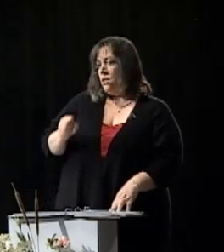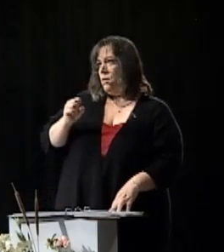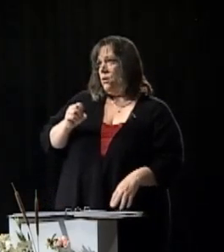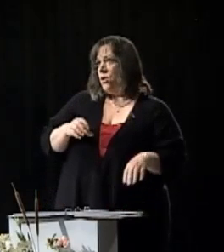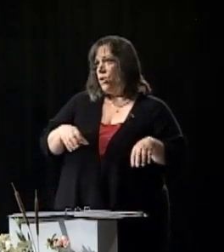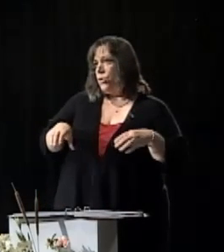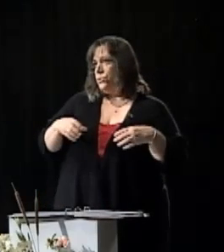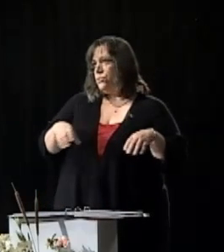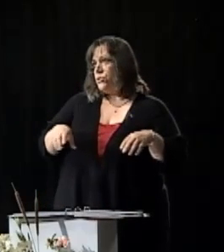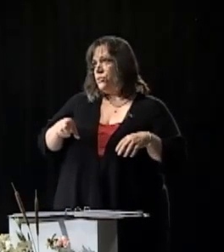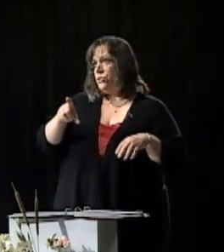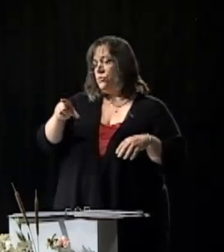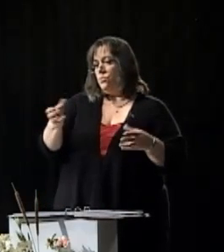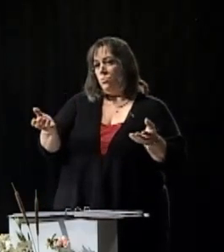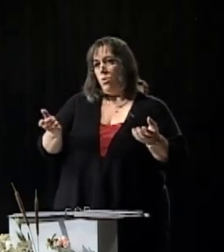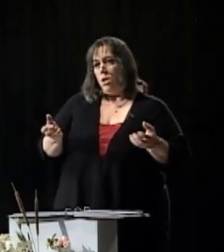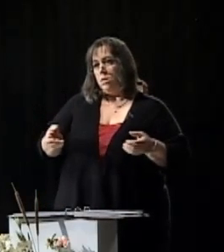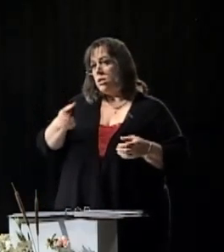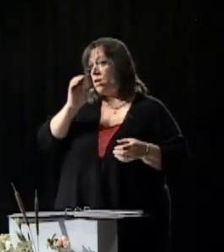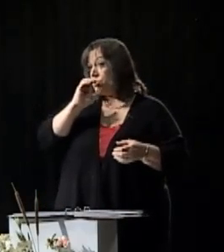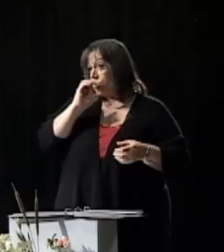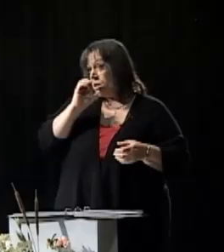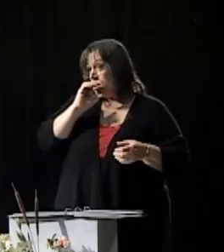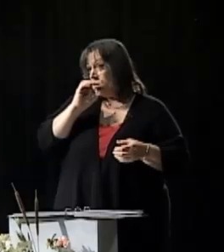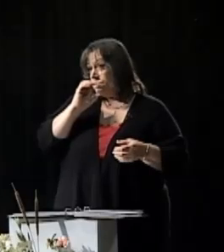You know, do you want a drink?